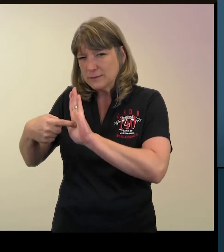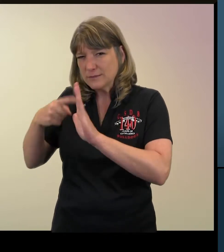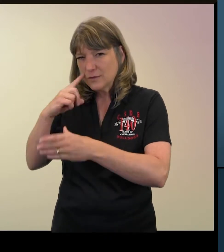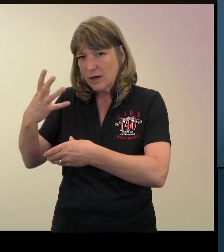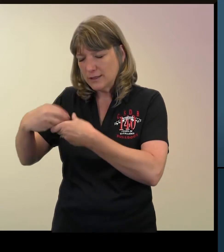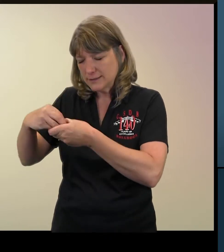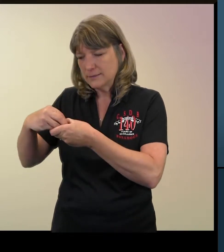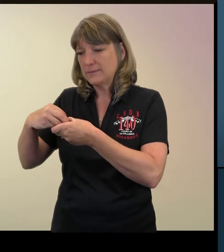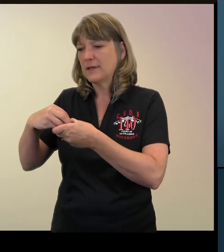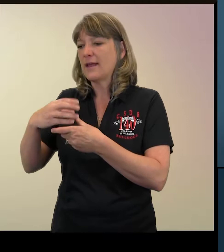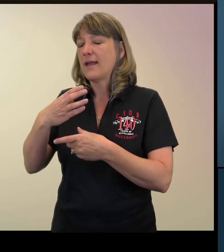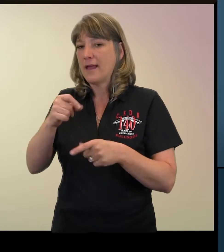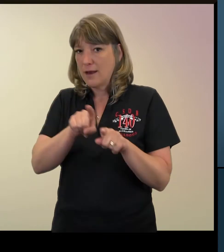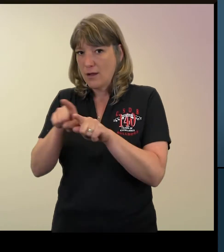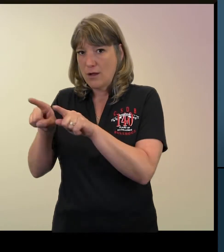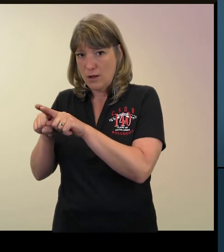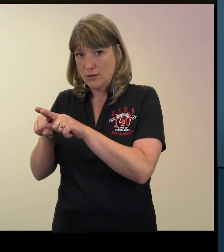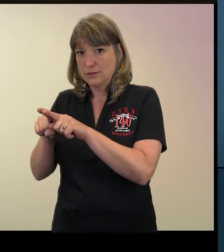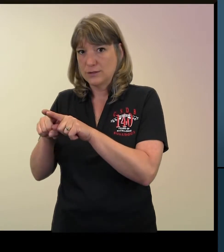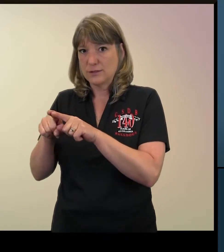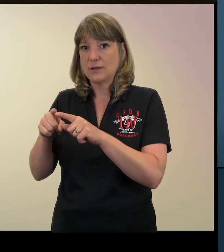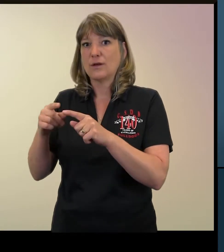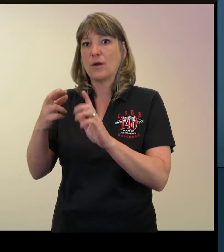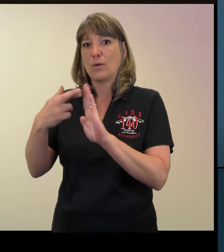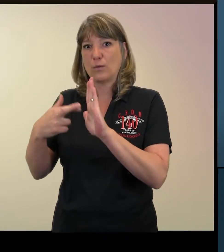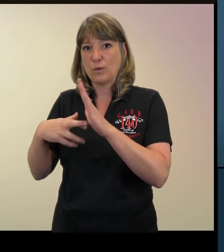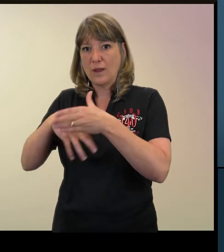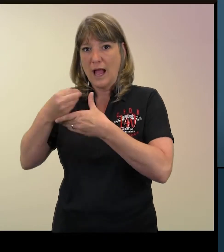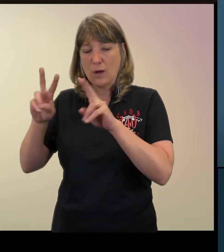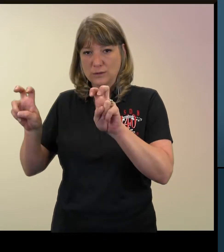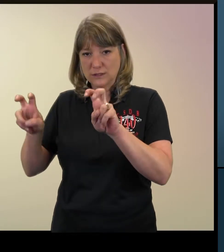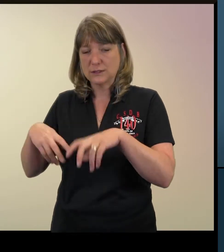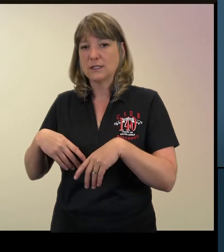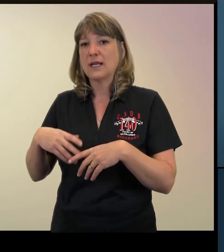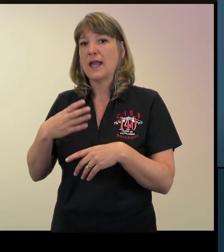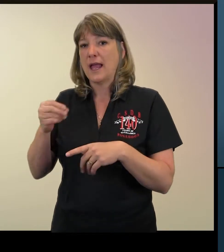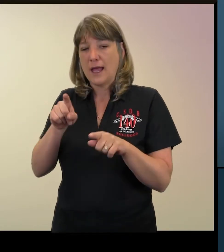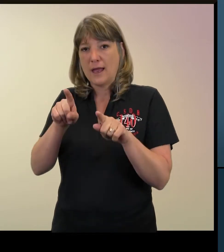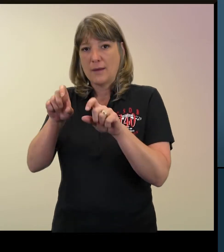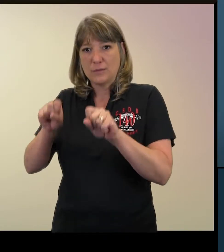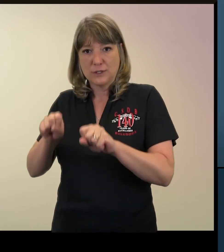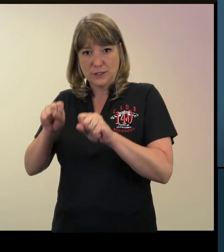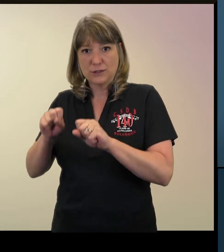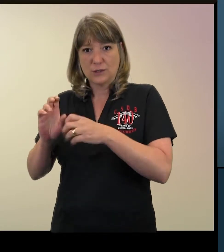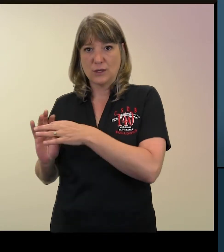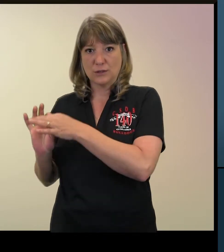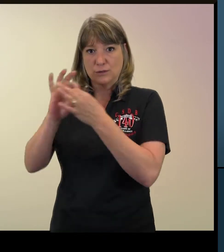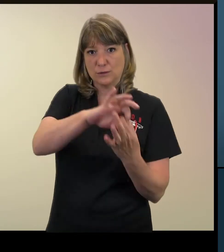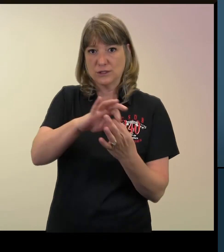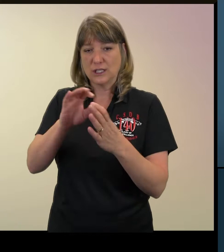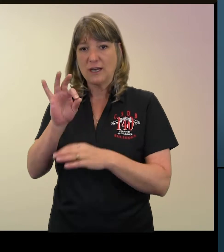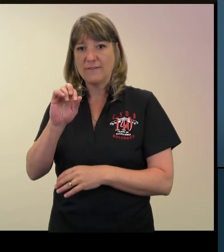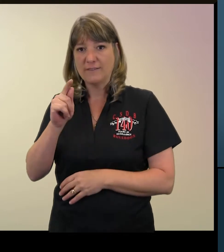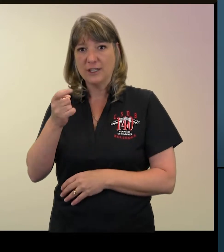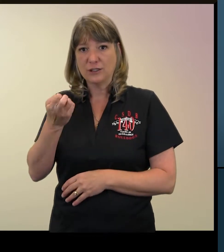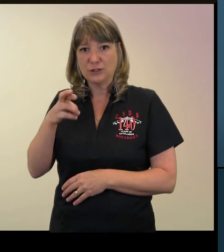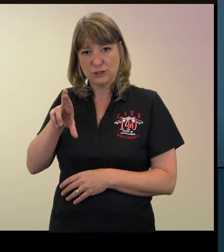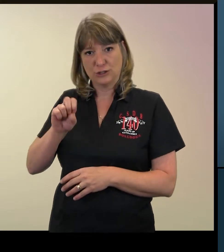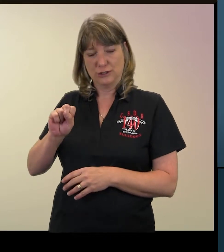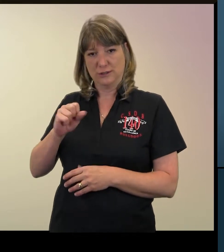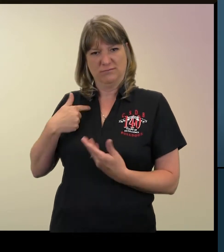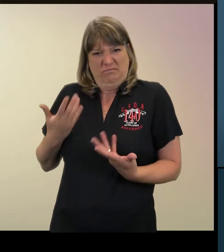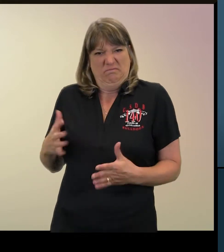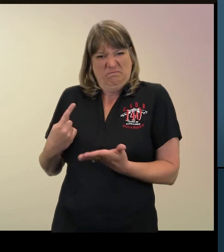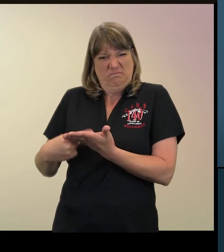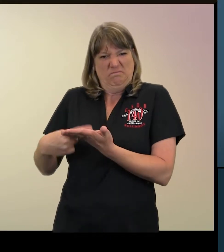specifically for those symptoms of autism, as well as those rule-outs, those diagnostic rule-outs, and those potential associated features